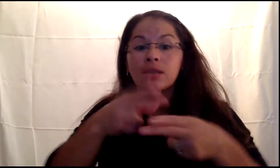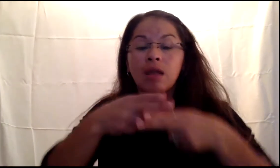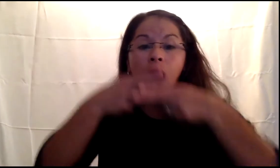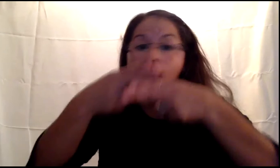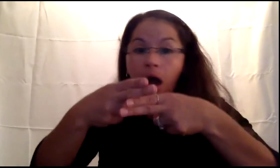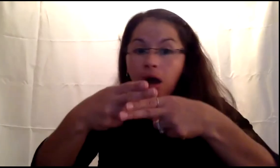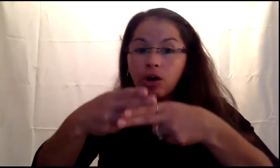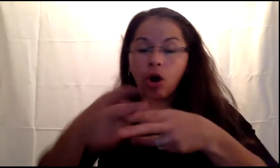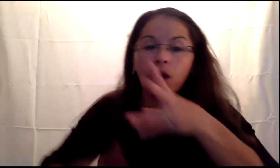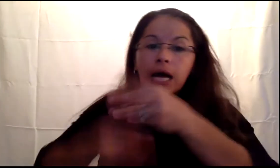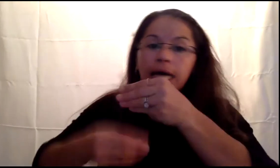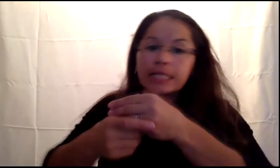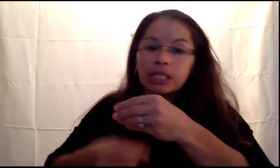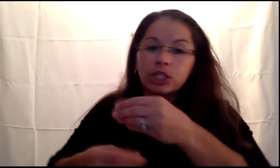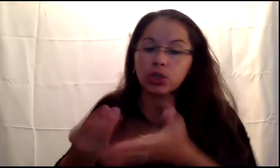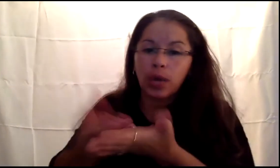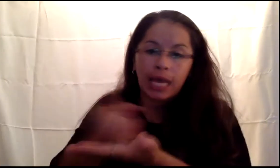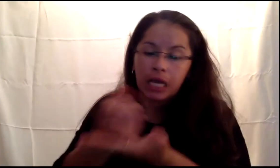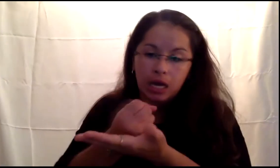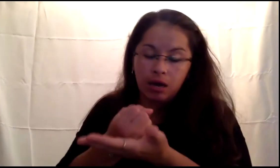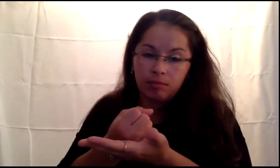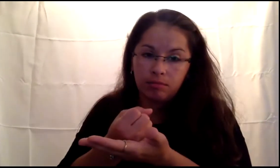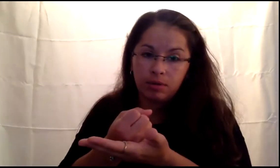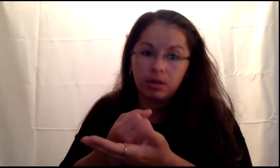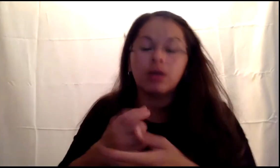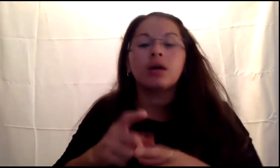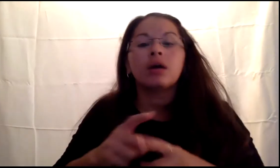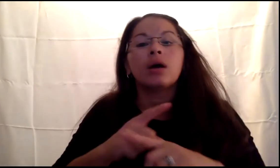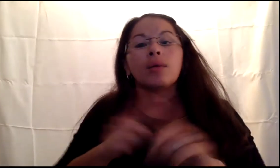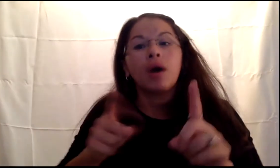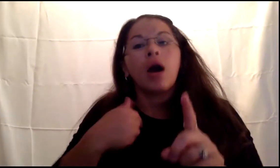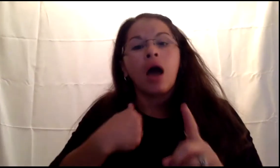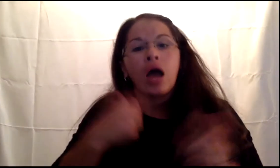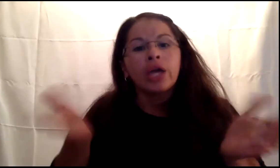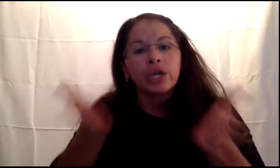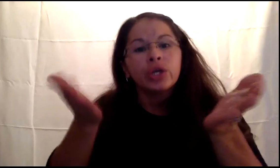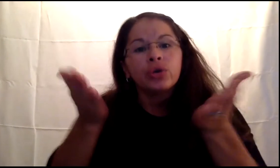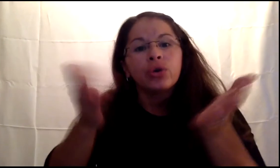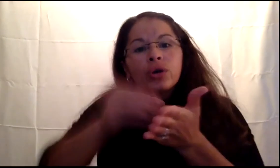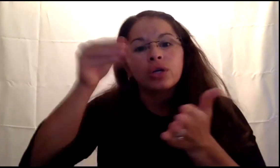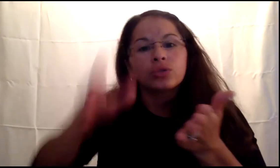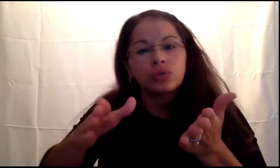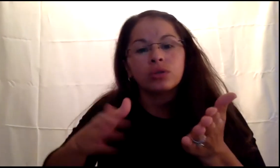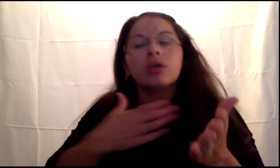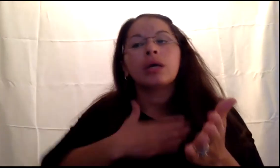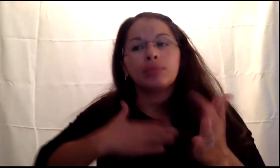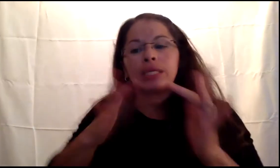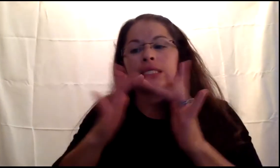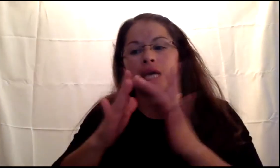their financial aid. So I think I would just encourage students to definitely reach out to their financial aid offices. And on that